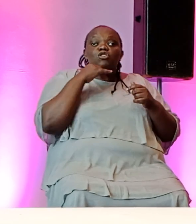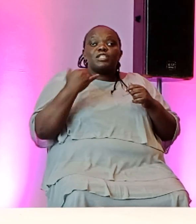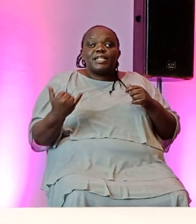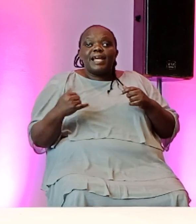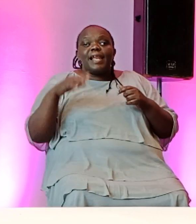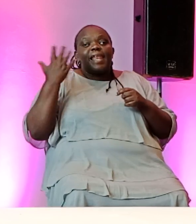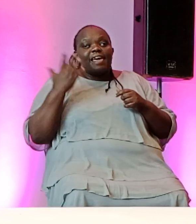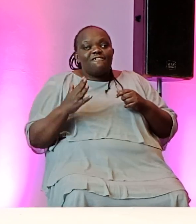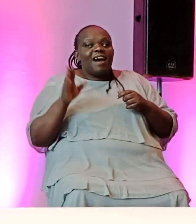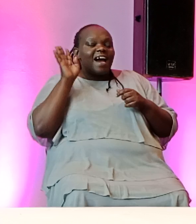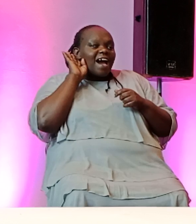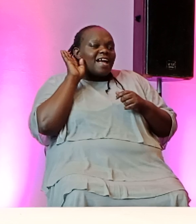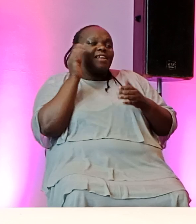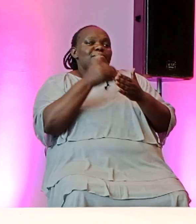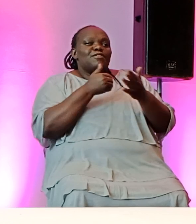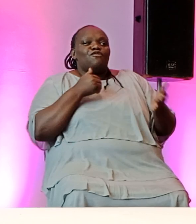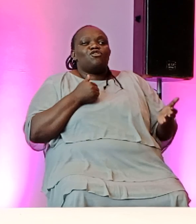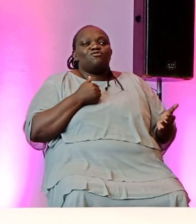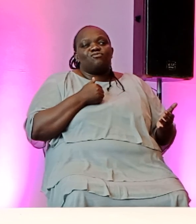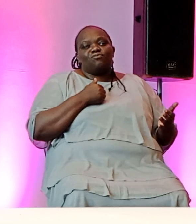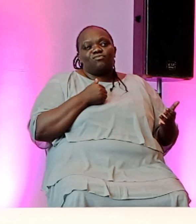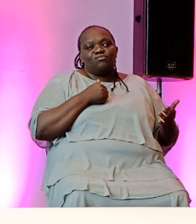which was never heard before.